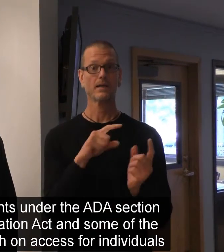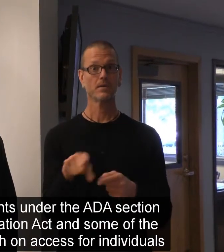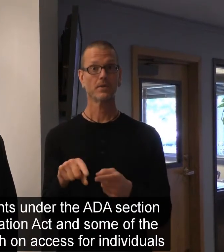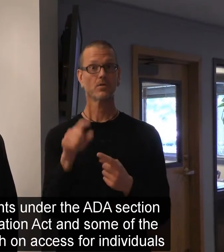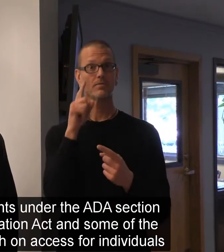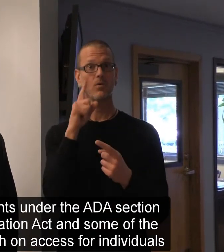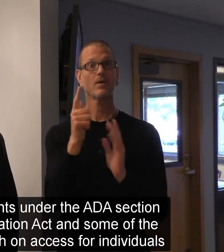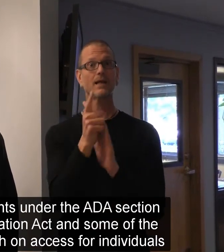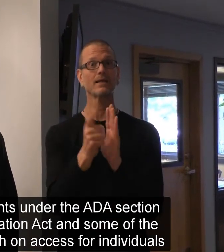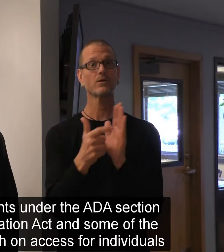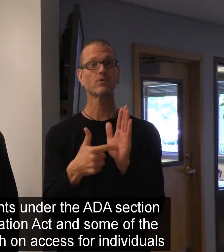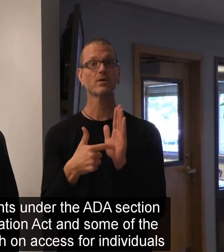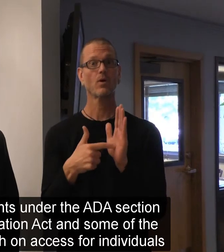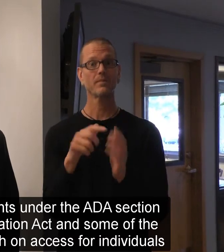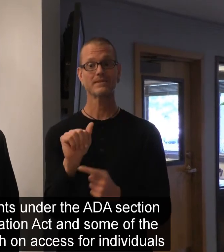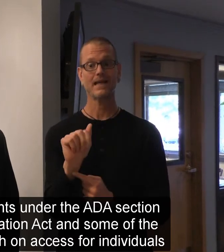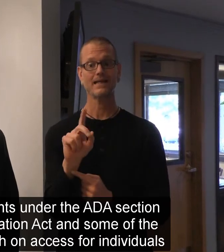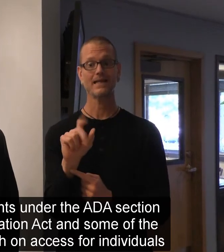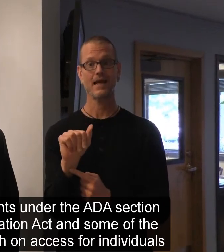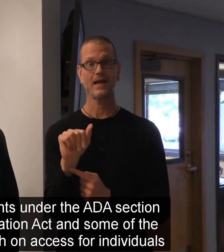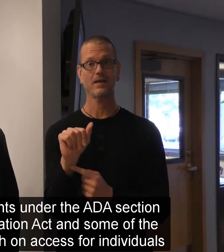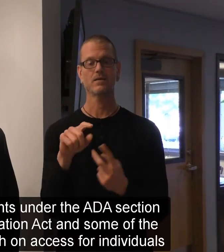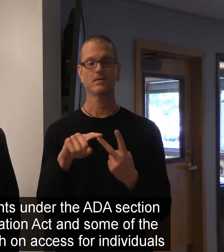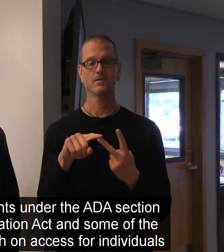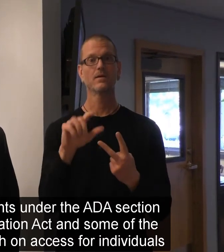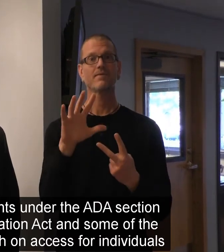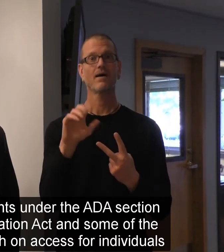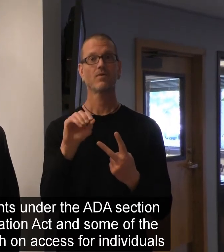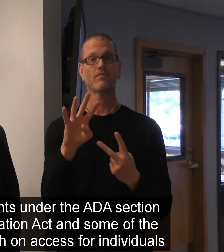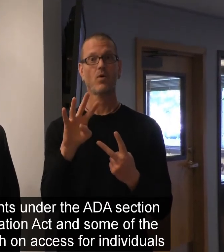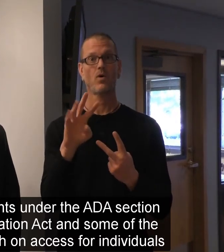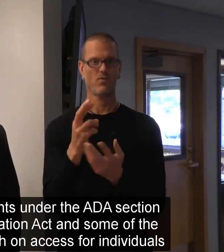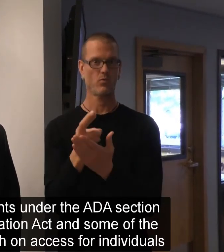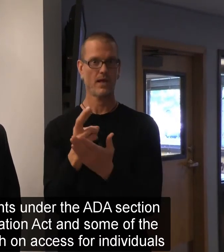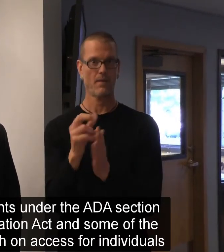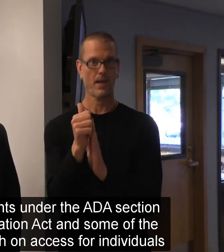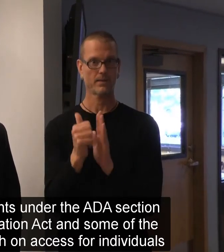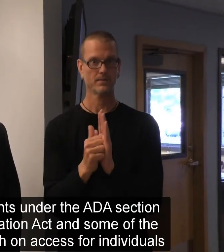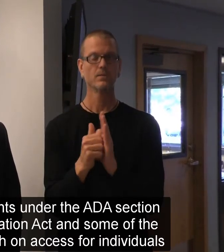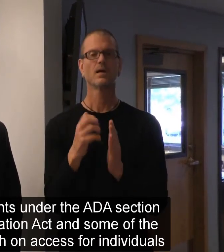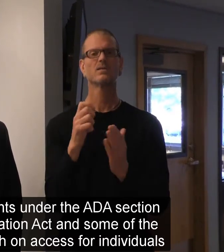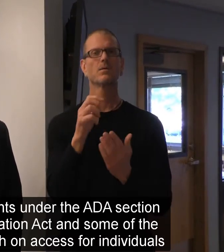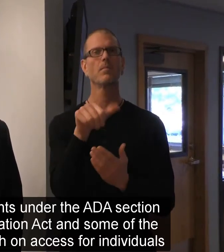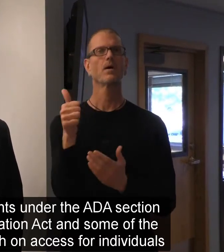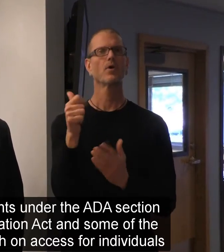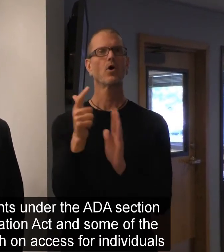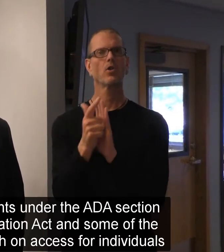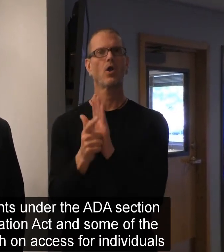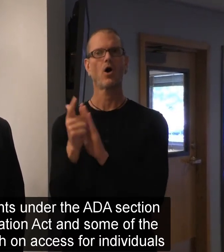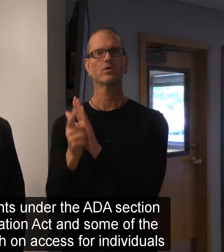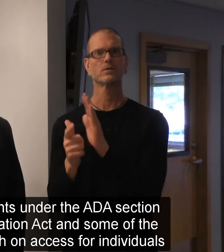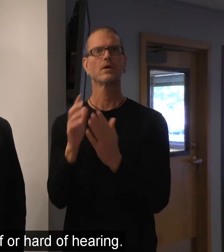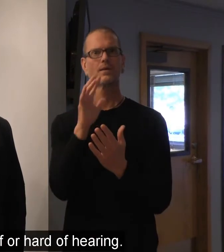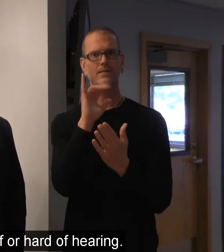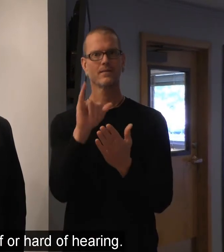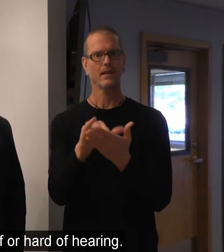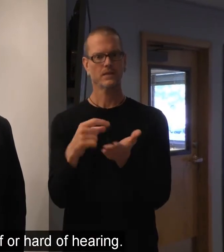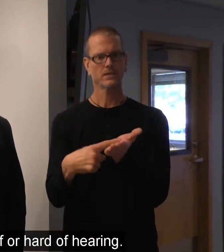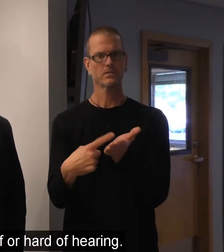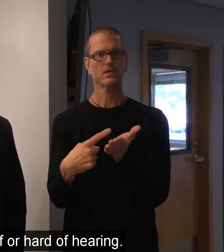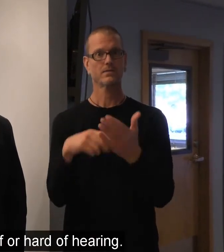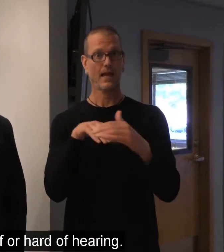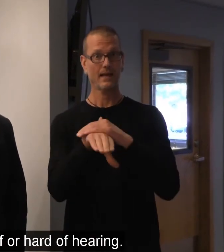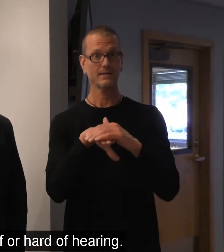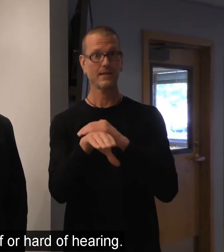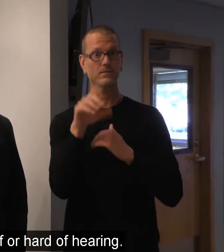the ADA, Section 504 of the Rehabilitation Act, and some of the other laws that touch on access for individuals who